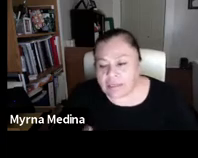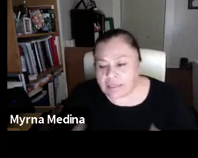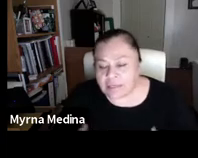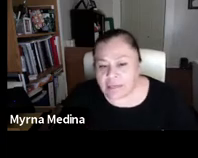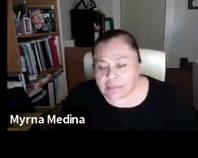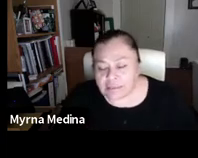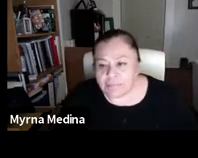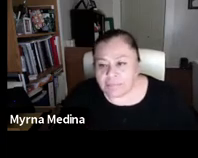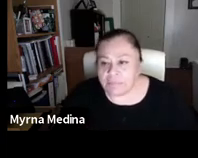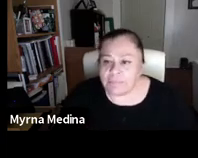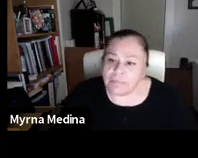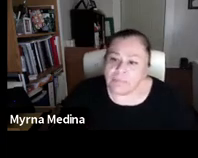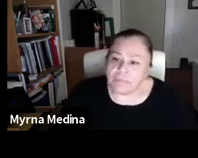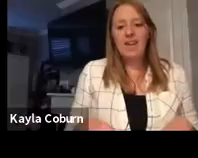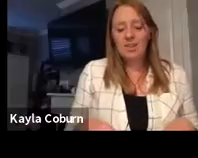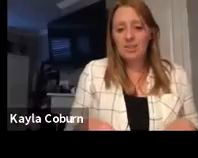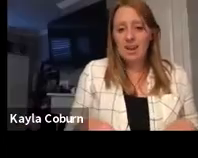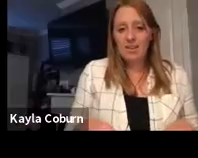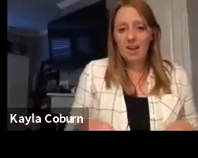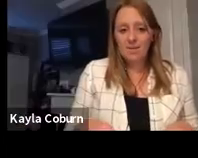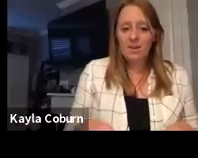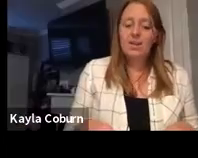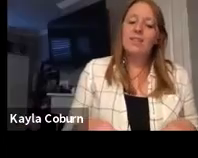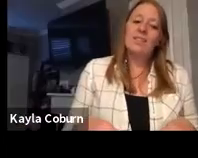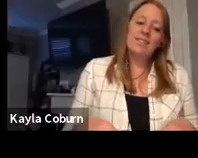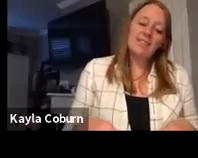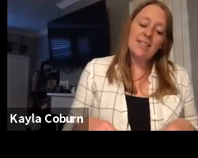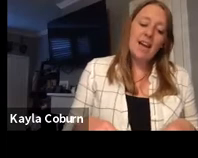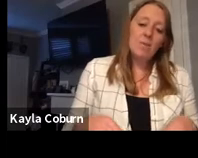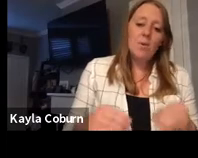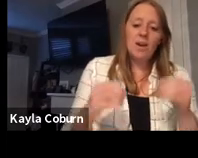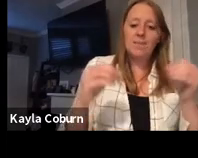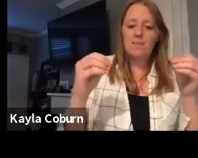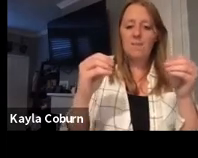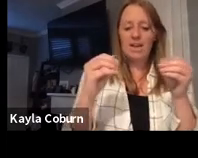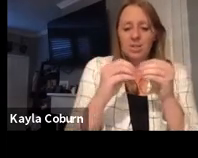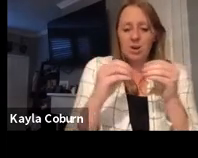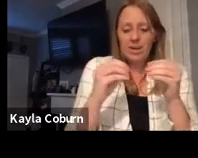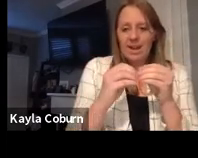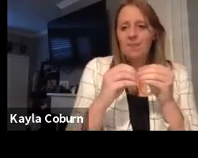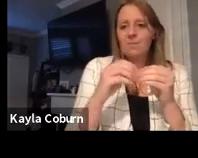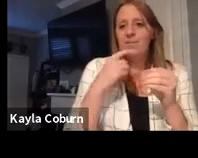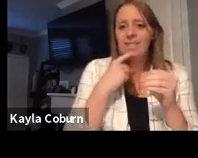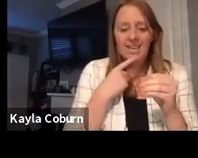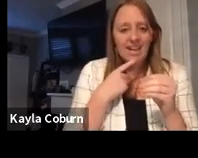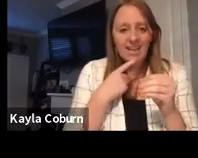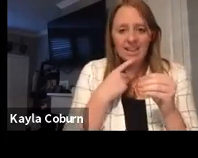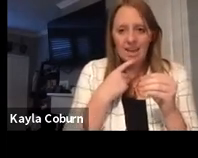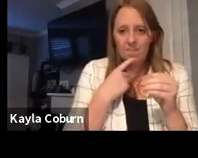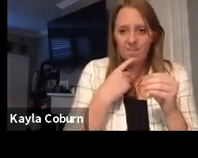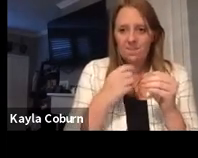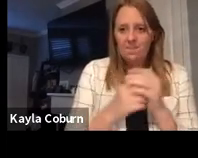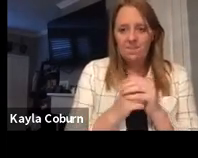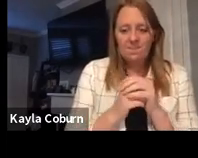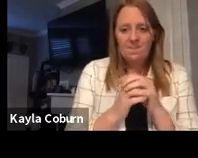removerla, quitárselas. And then you'll tell them to sign more by showing them and telling